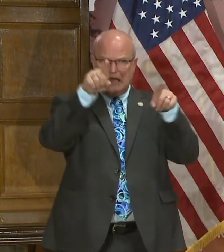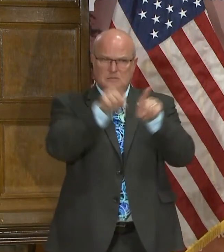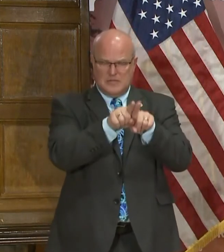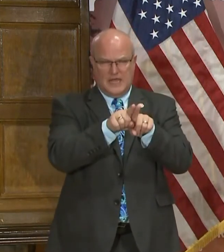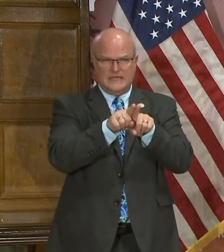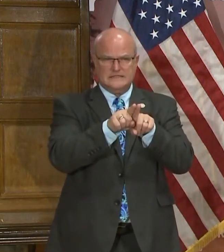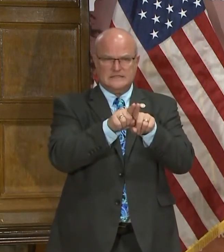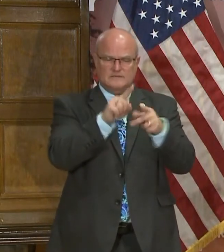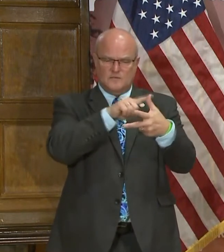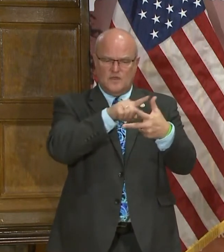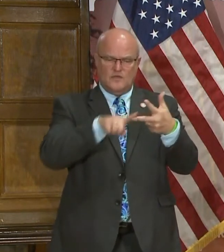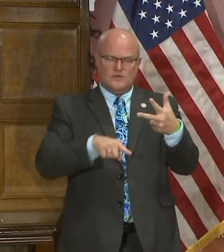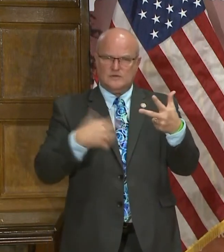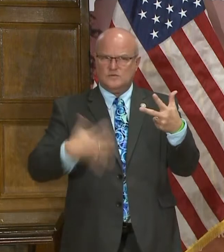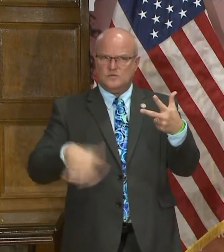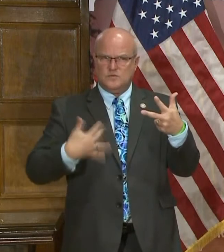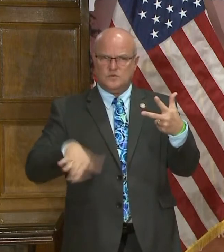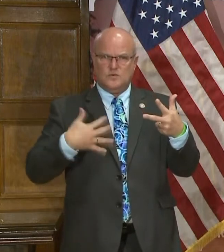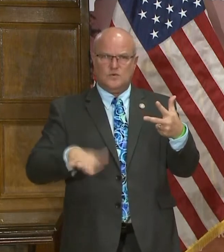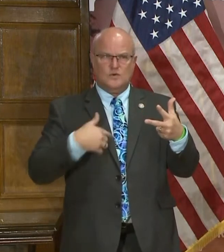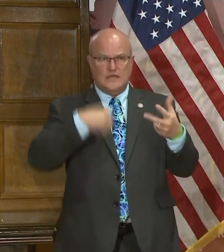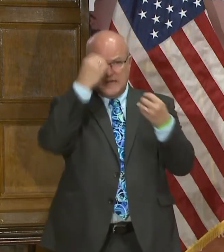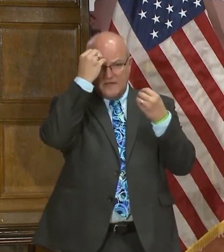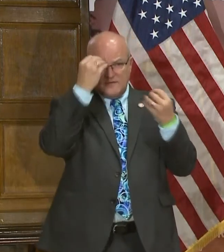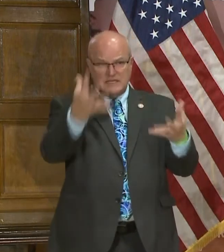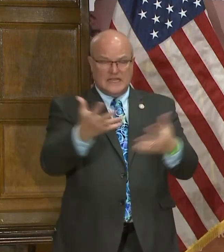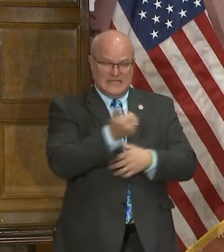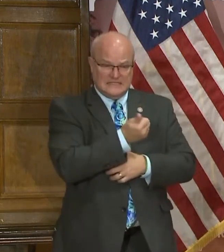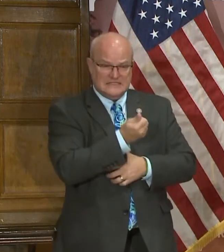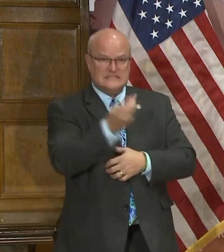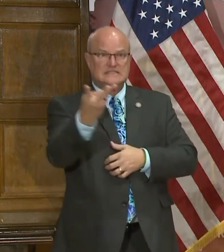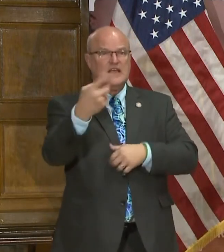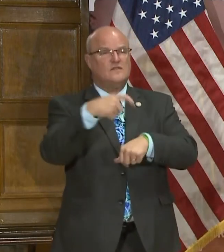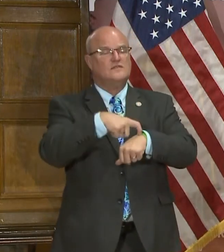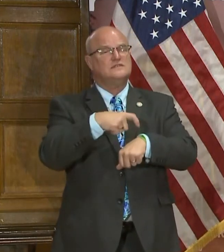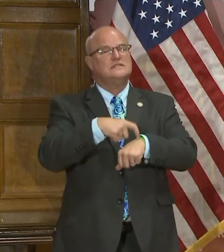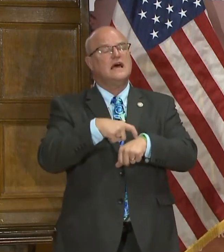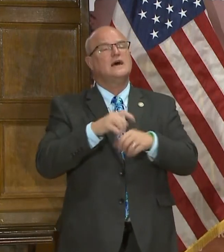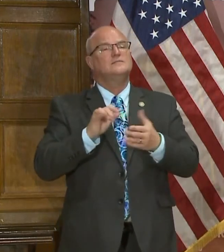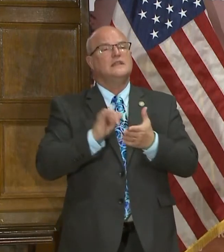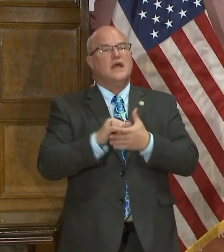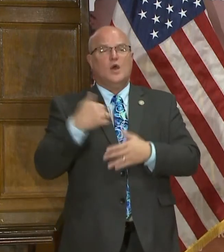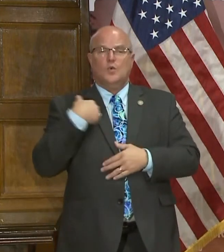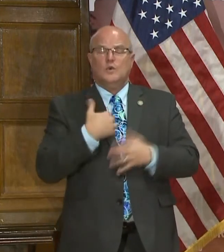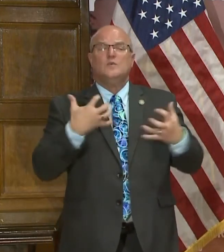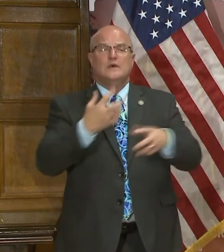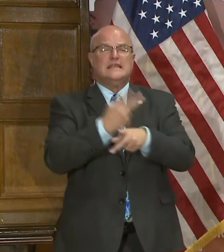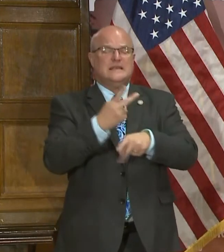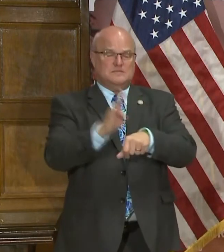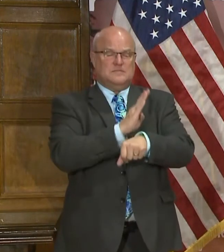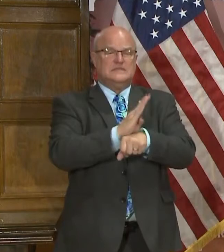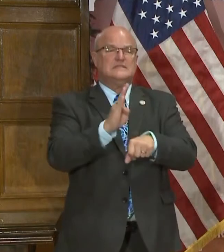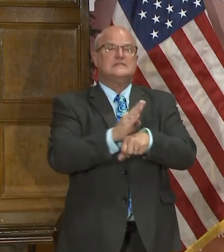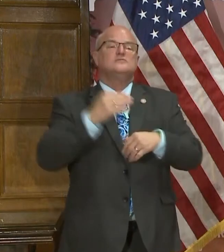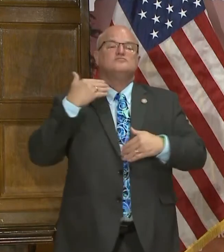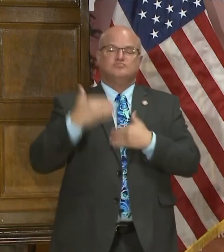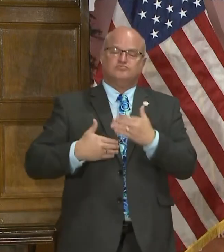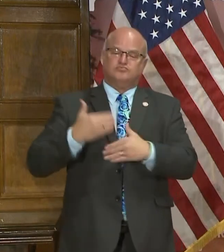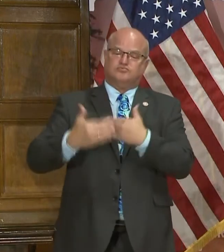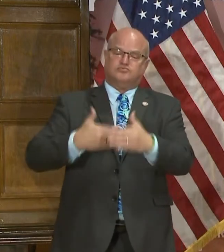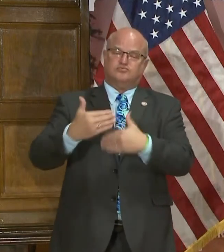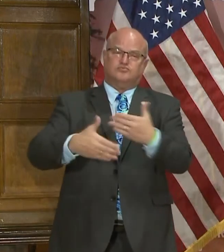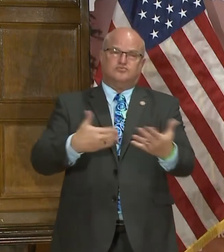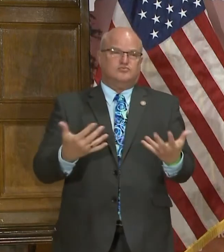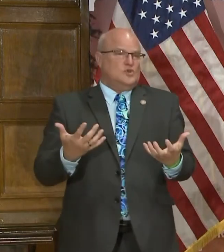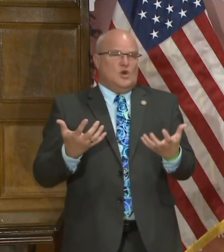compliance. And I've indicated on numerous occasions that we want to keep our businesses going. We don't